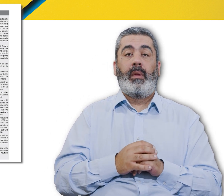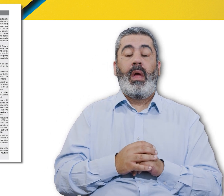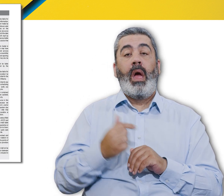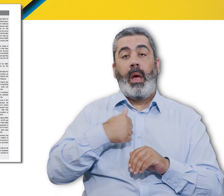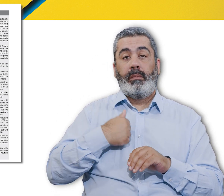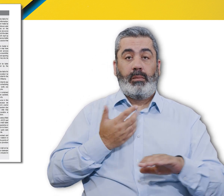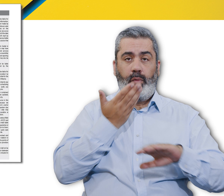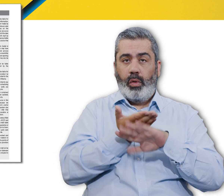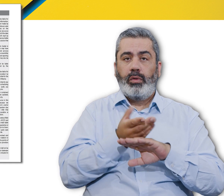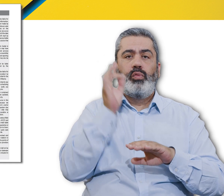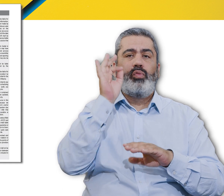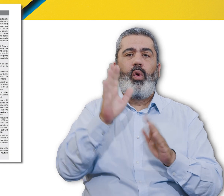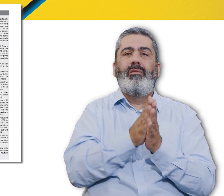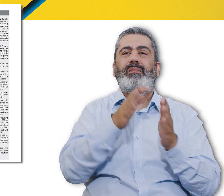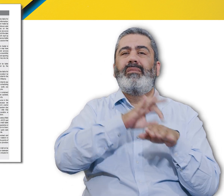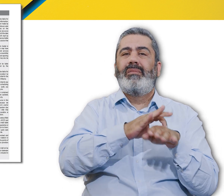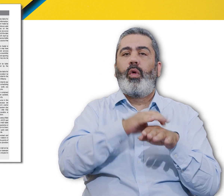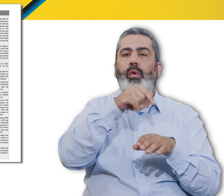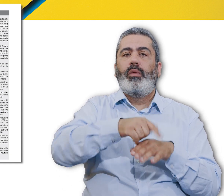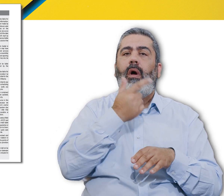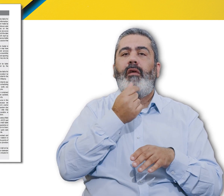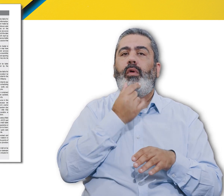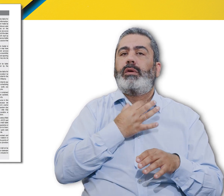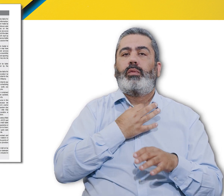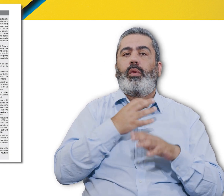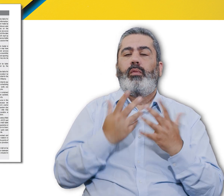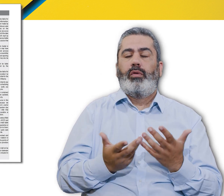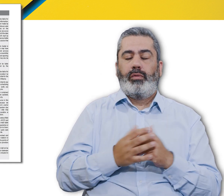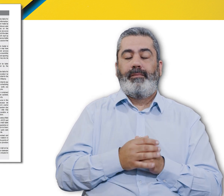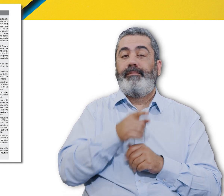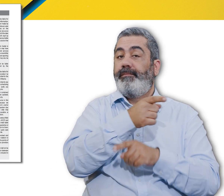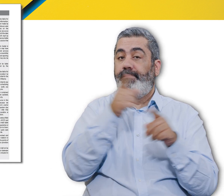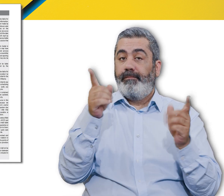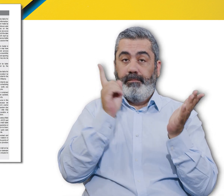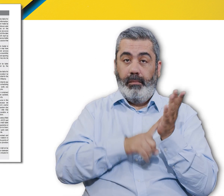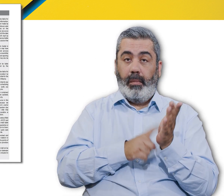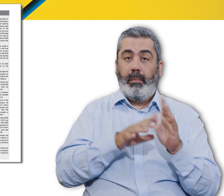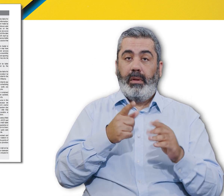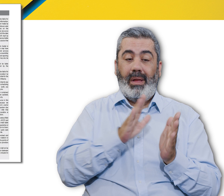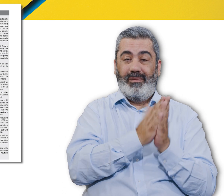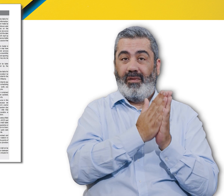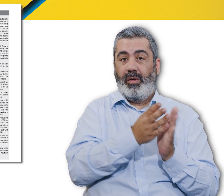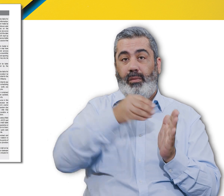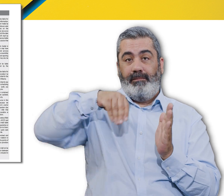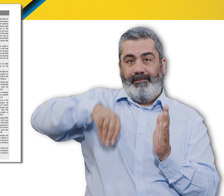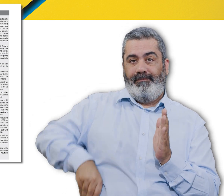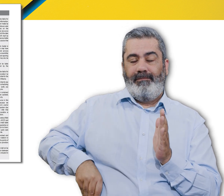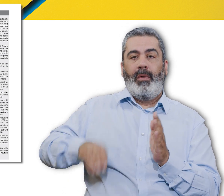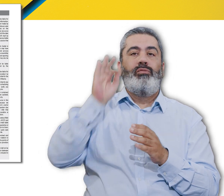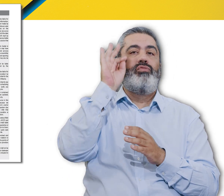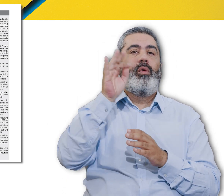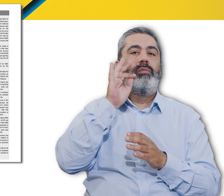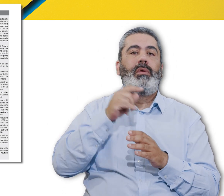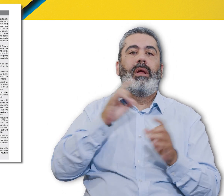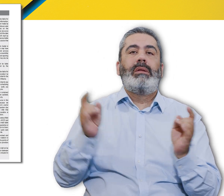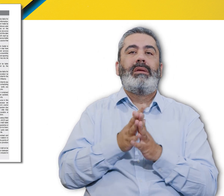additional information, such as location on the map, additional photos, detailed accessibility reviews, completed inspection